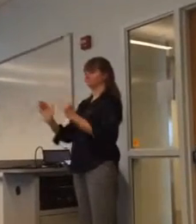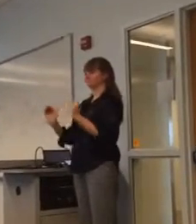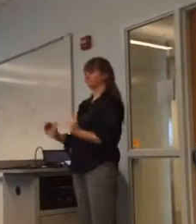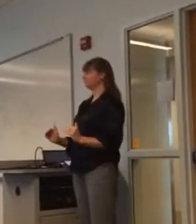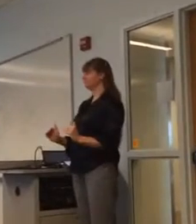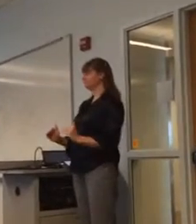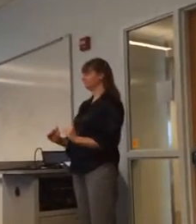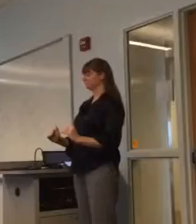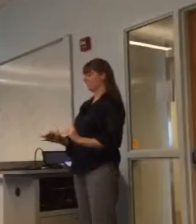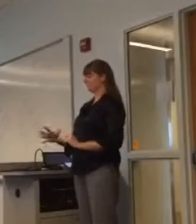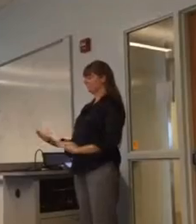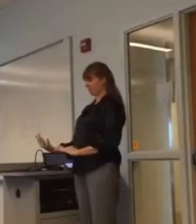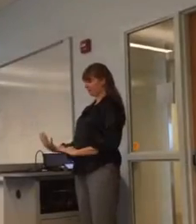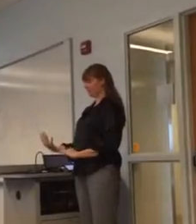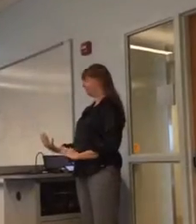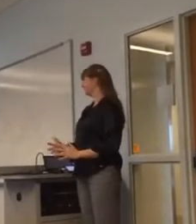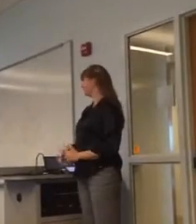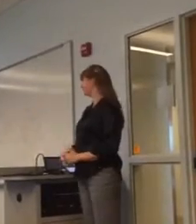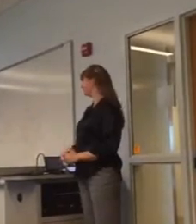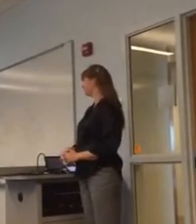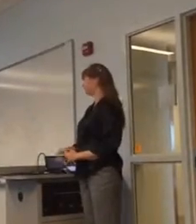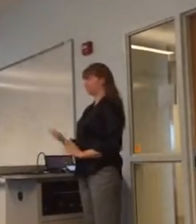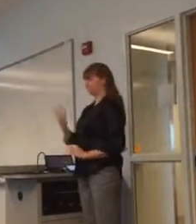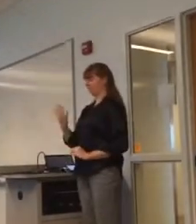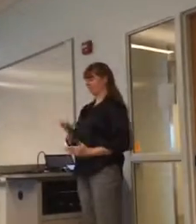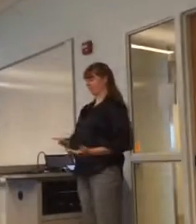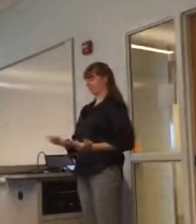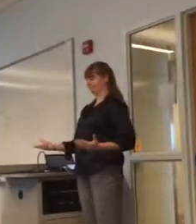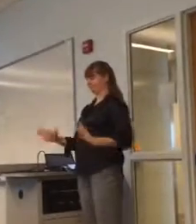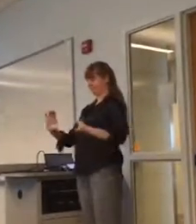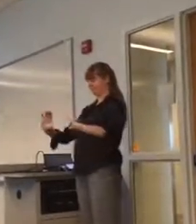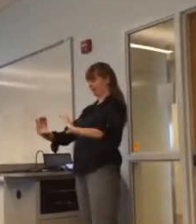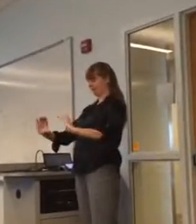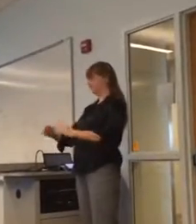5. 5 objects.